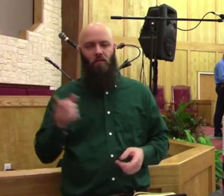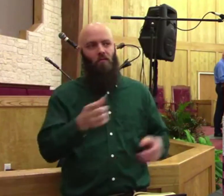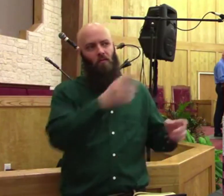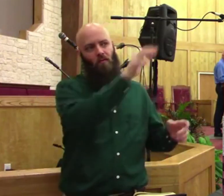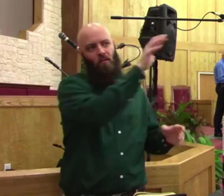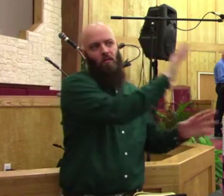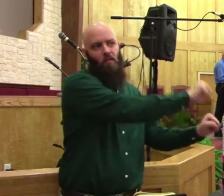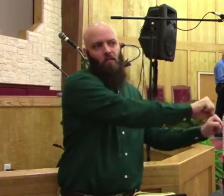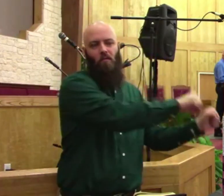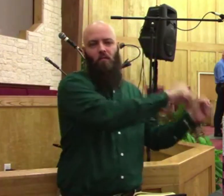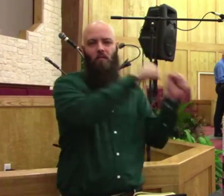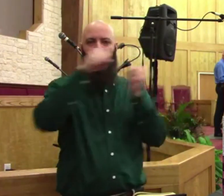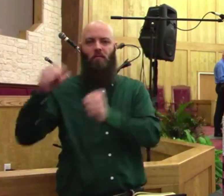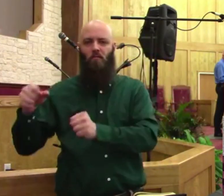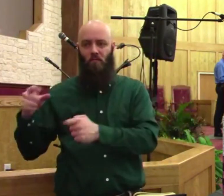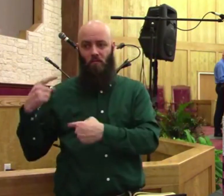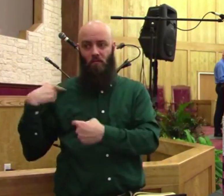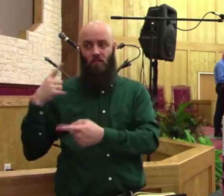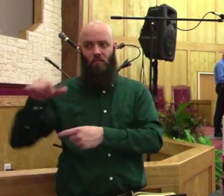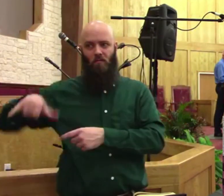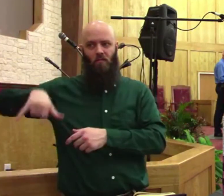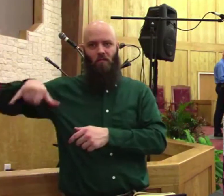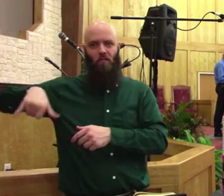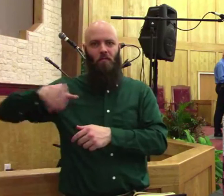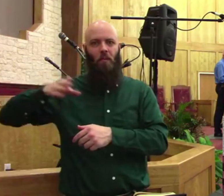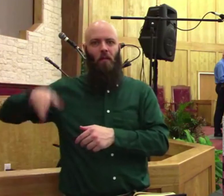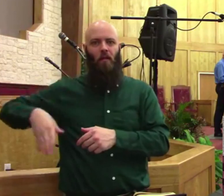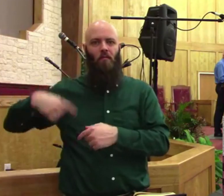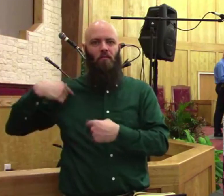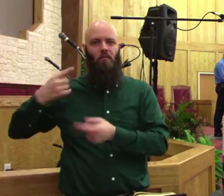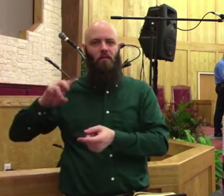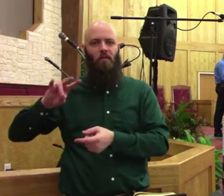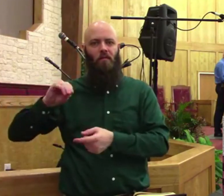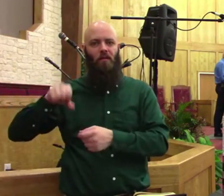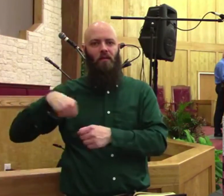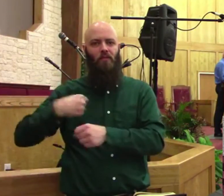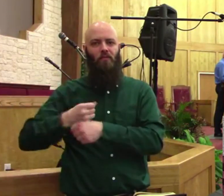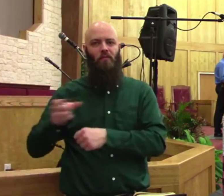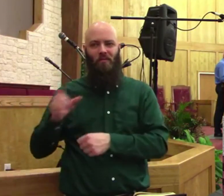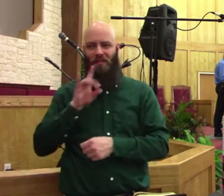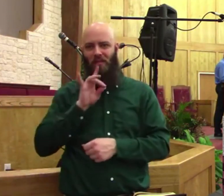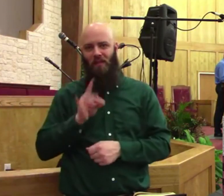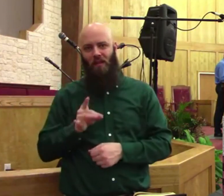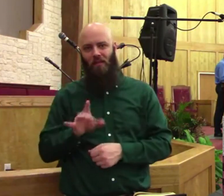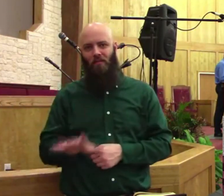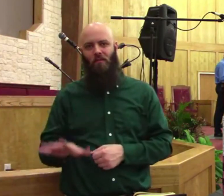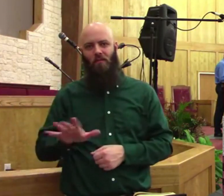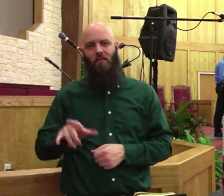brought to Babylon, he's in his 80s by now.